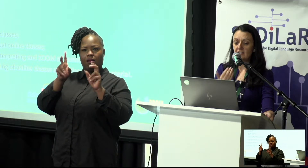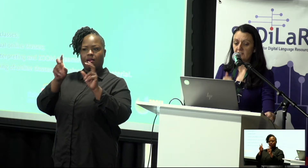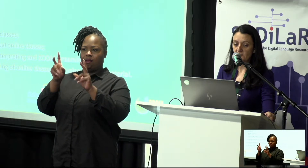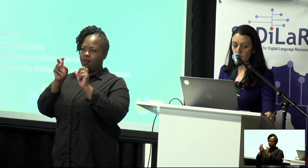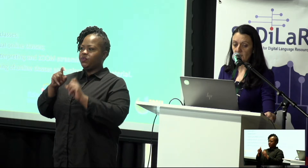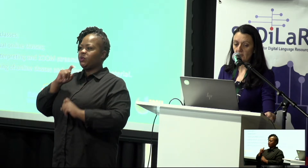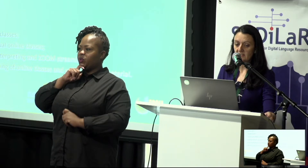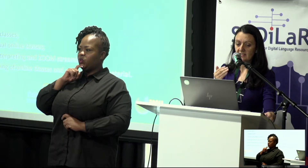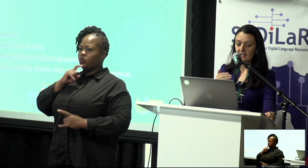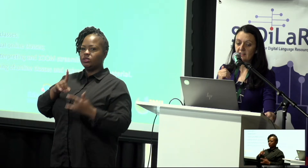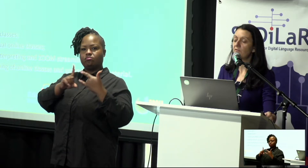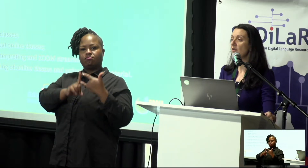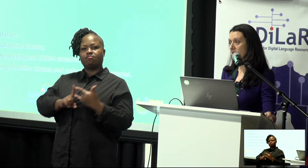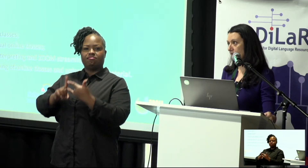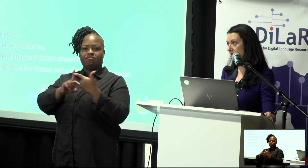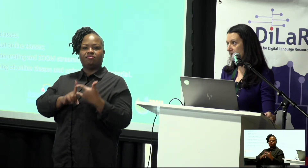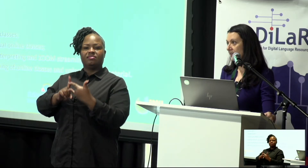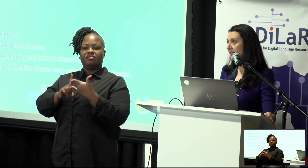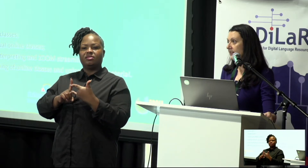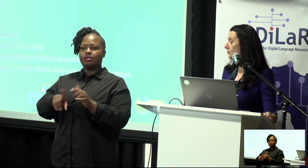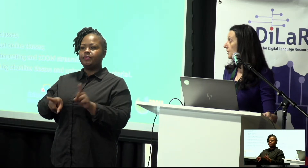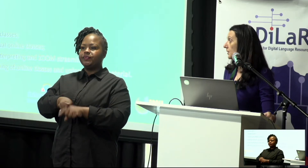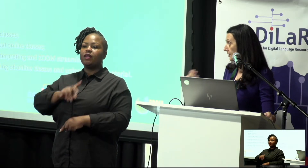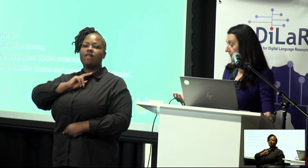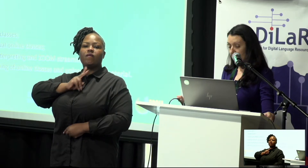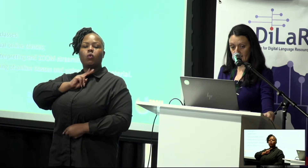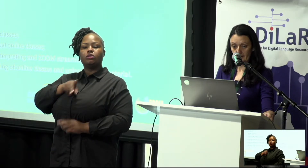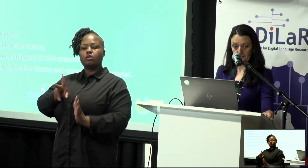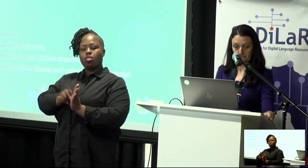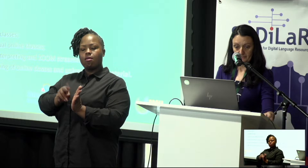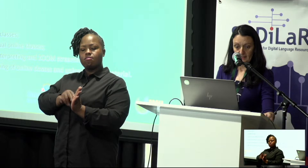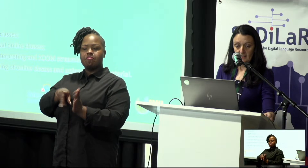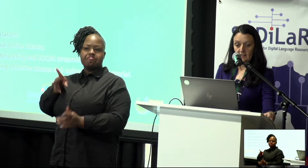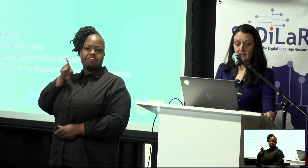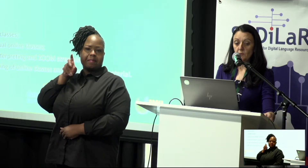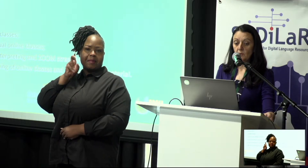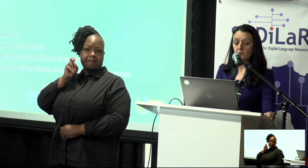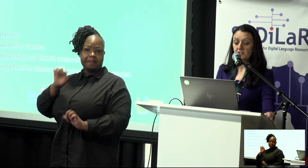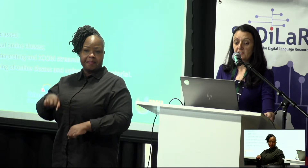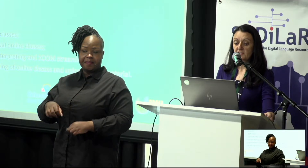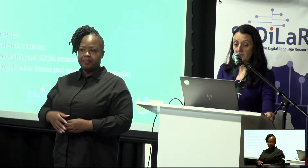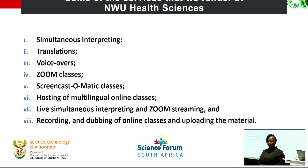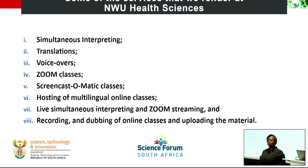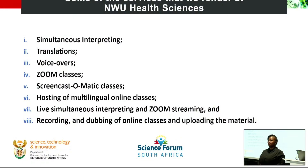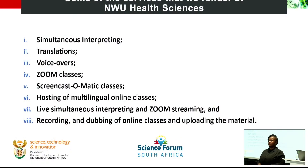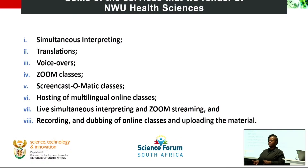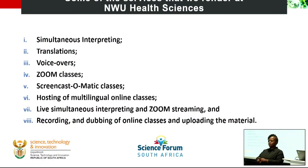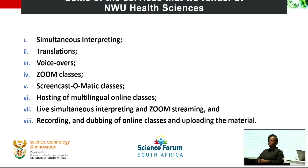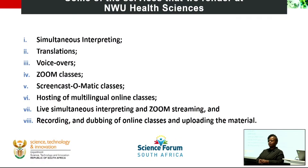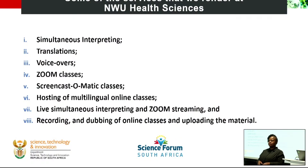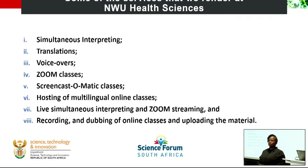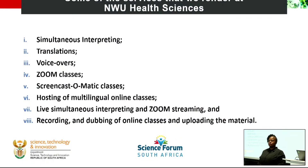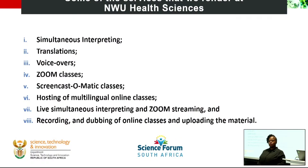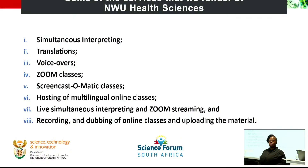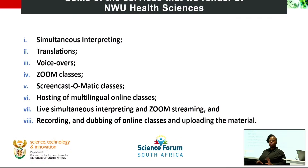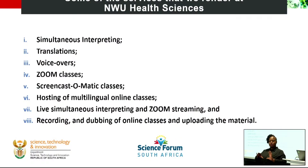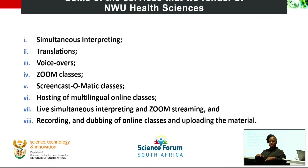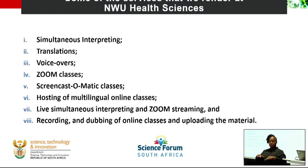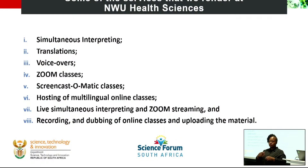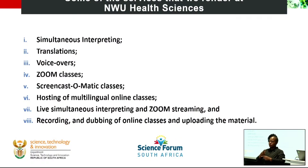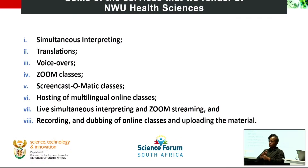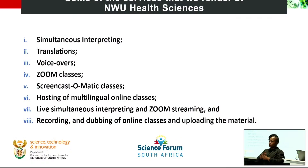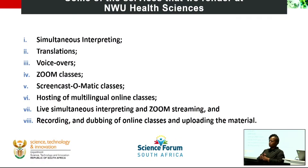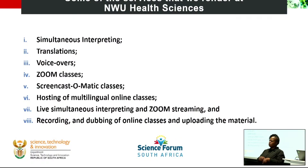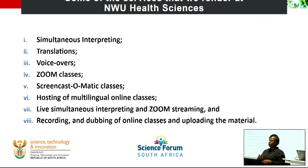use the Zoom classes and the voiceovers that we were providing them. Then we also did screencast-o-matic classes. We